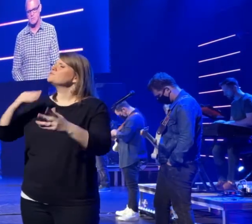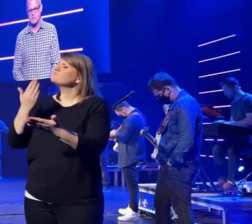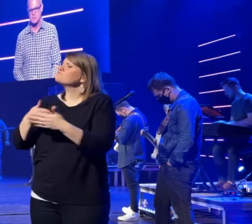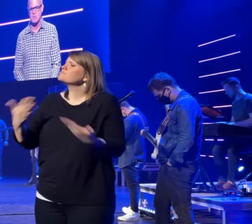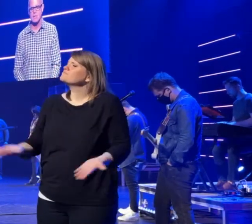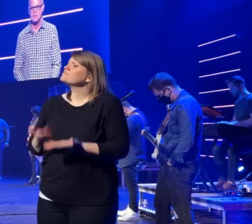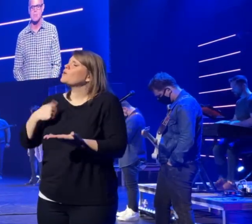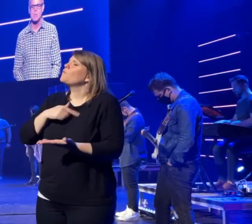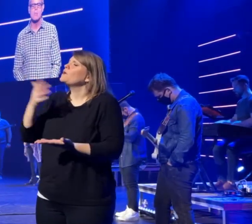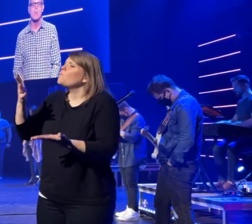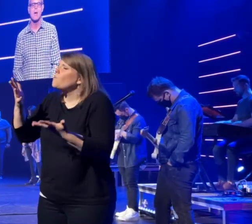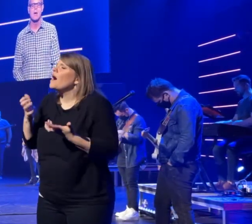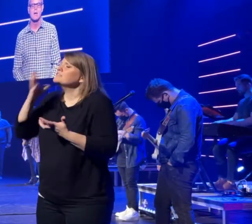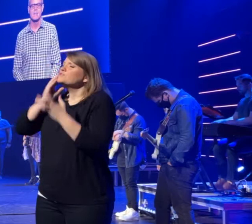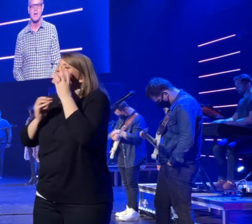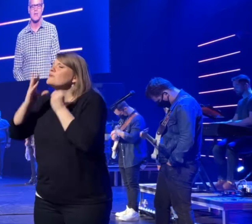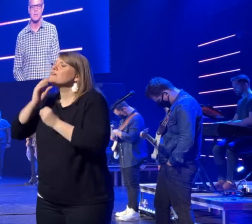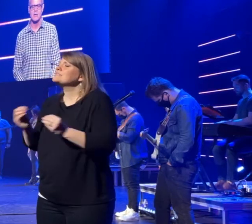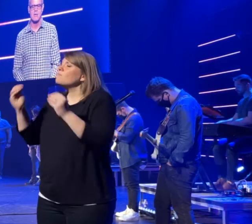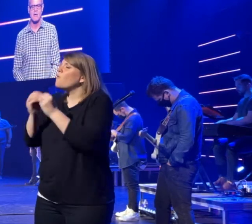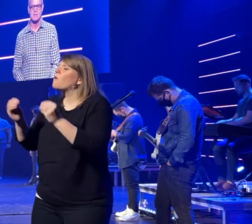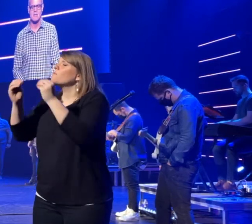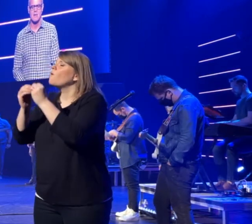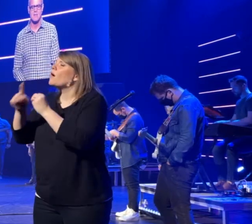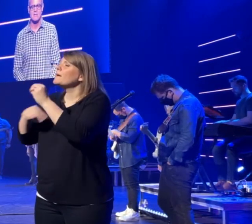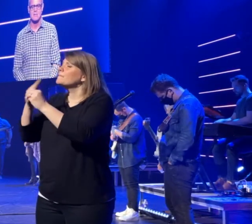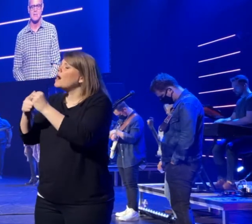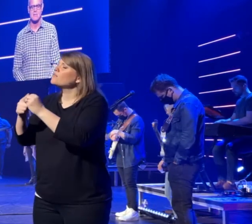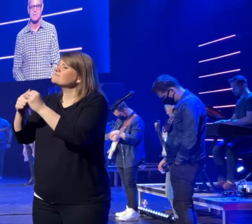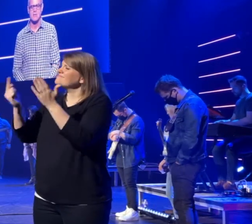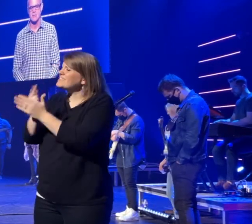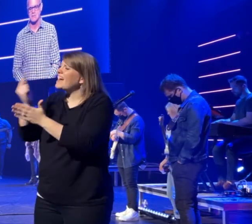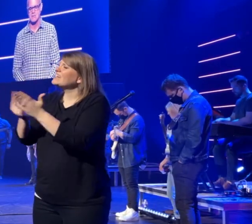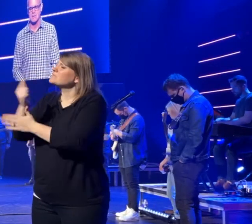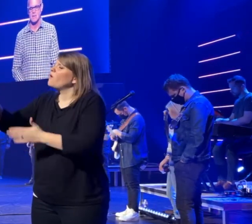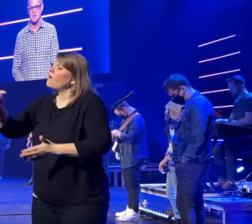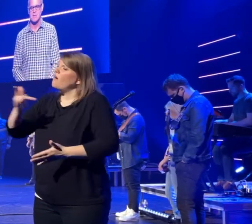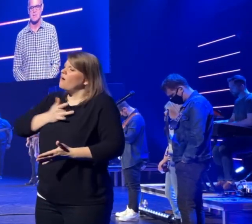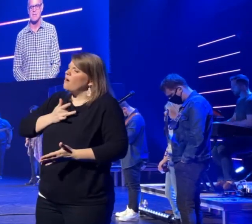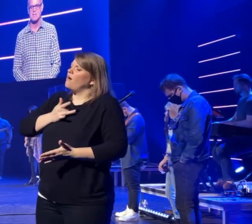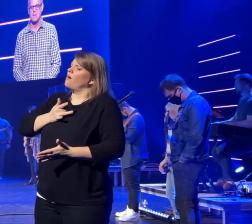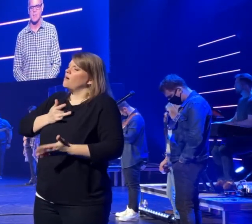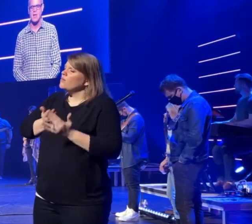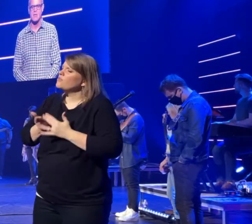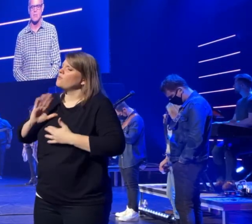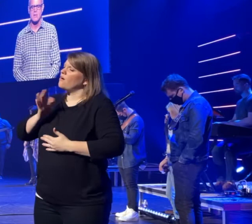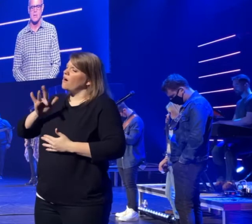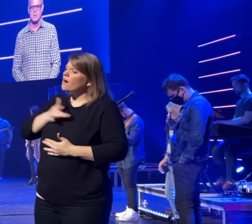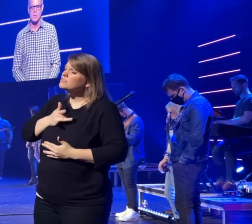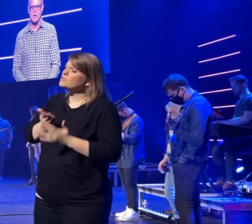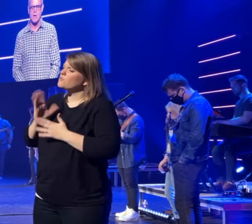to experience more and more of the gospel in our hearts and lives, even in this service and in this season. I thank you